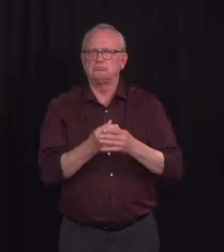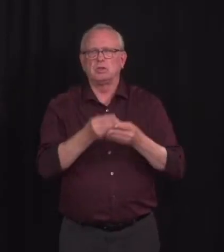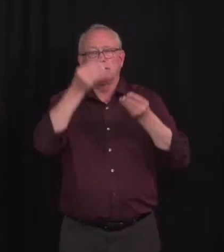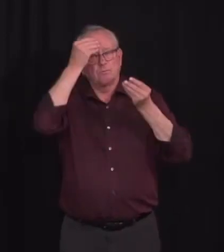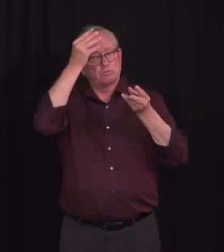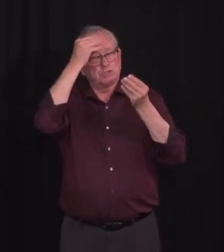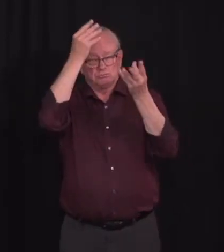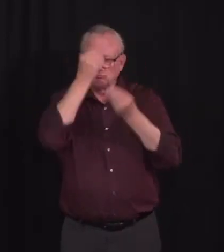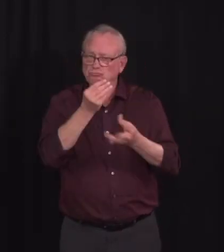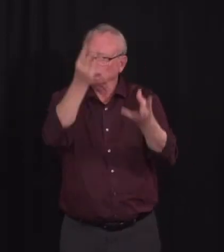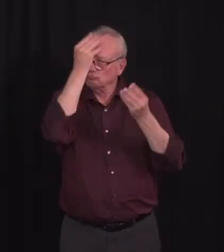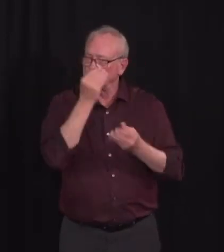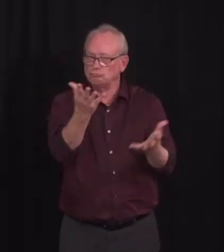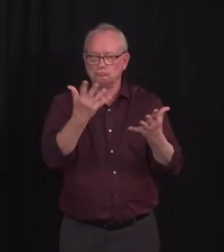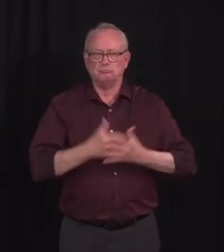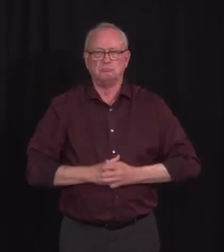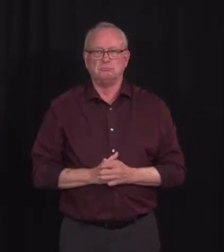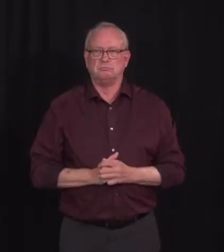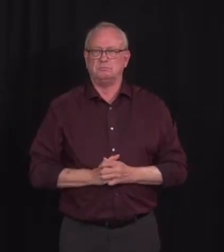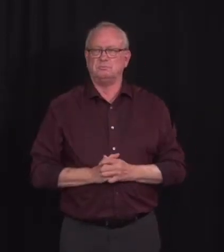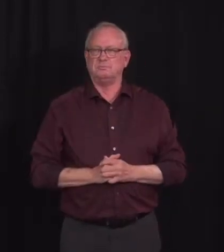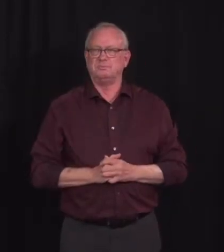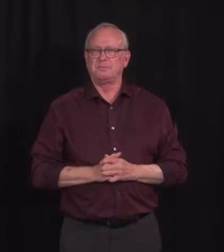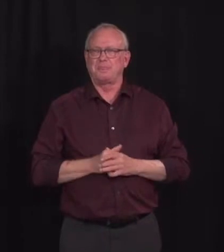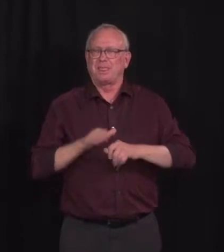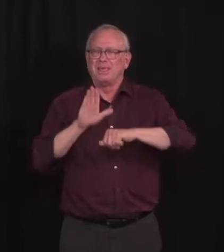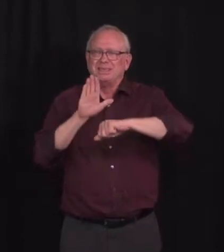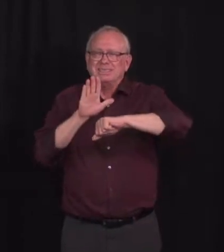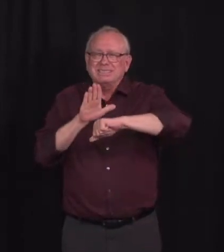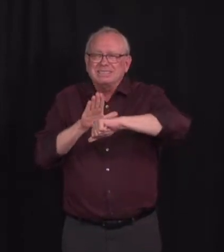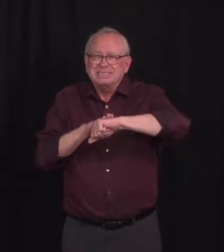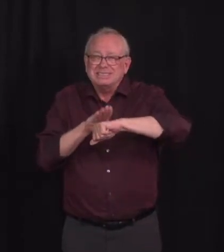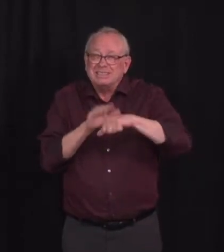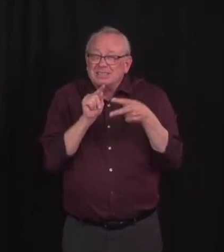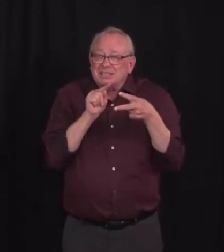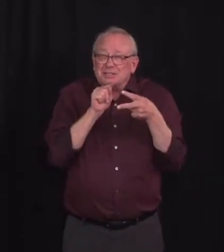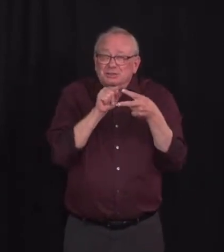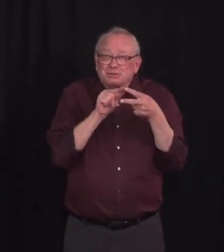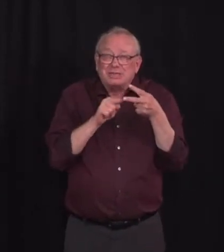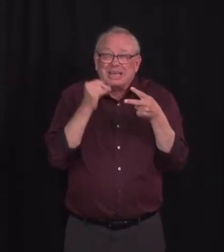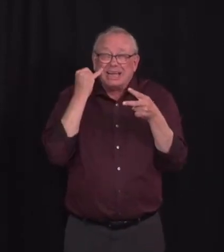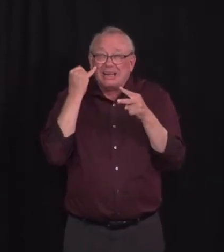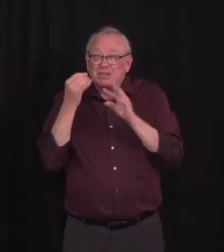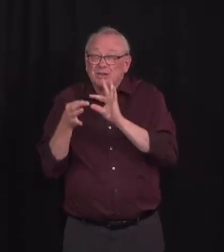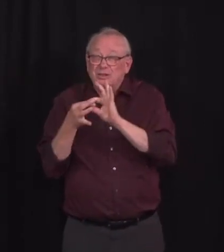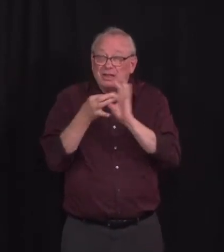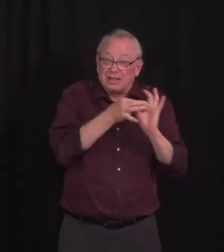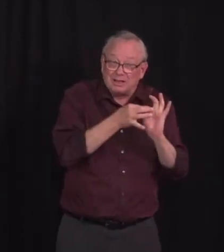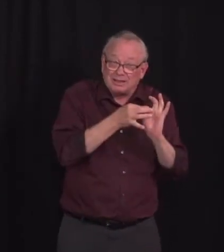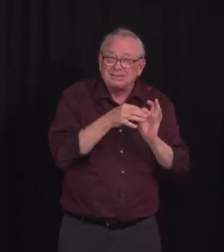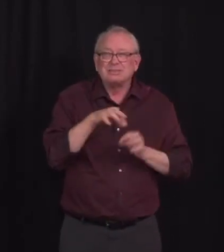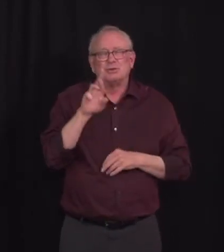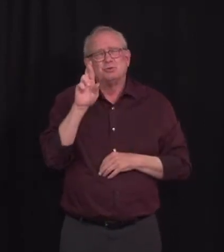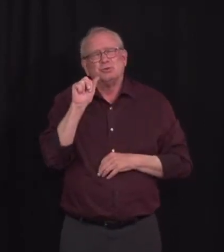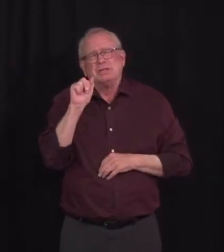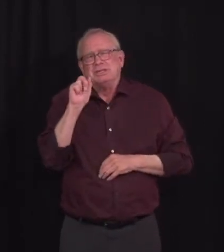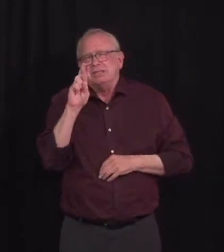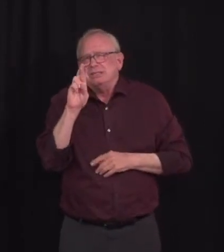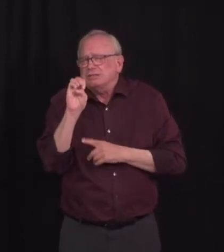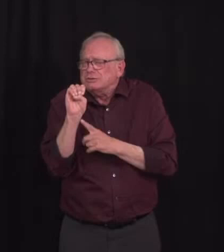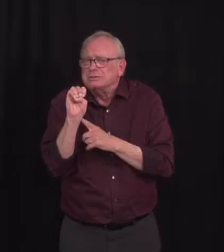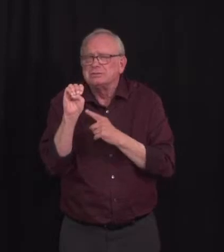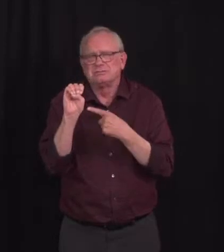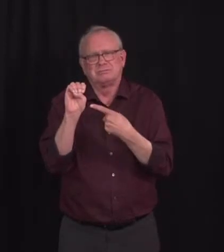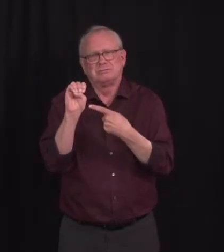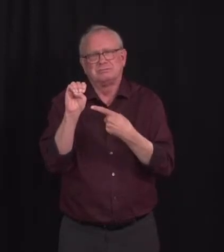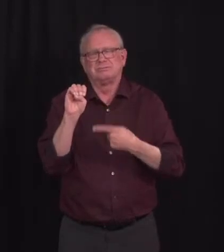It's important to remember that these are rare reports of a condition that is known to happen due to other triggers, so it is not clear